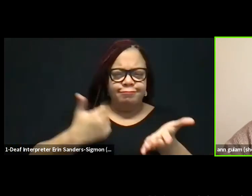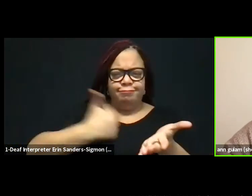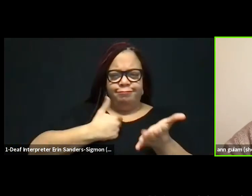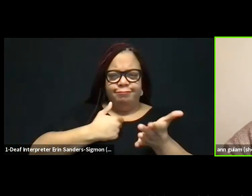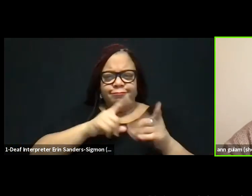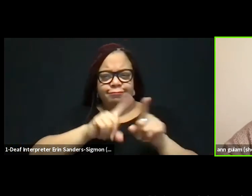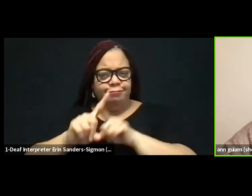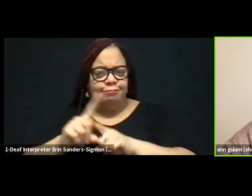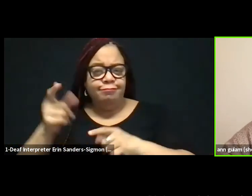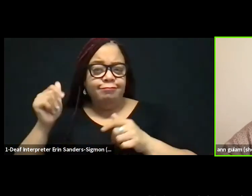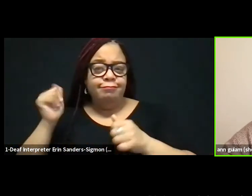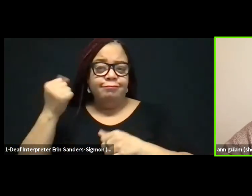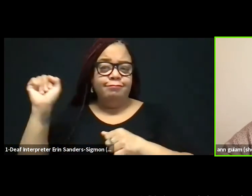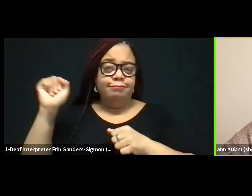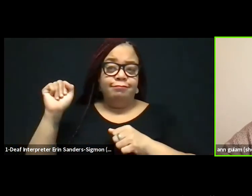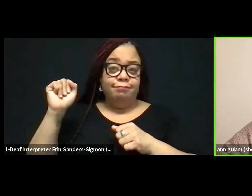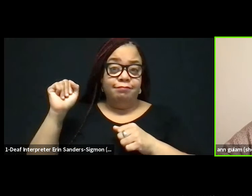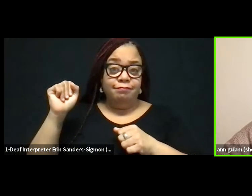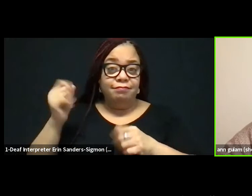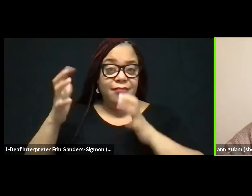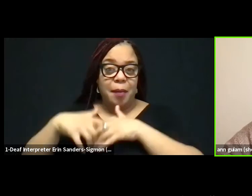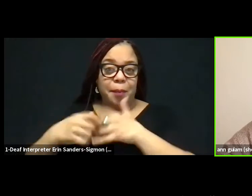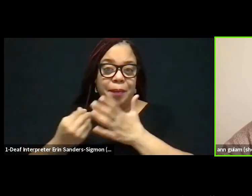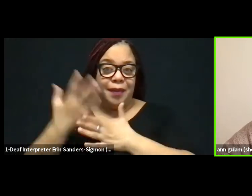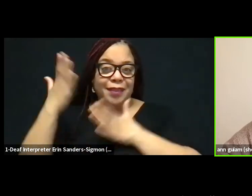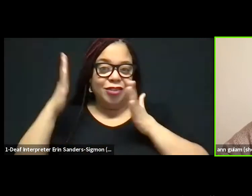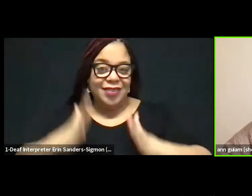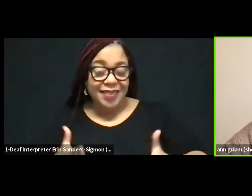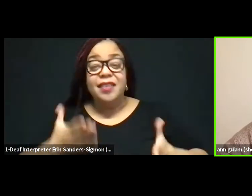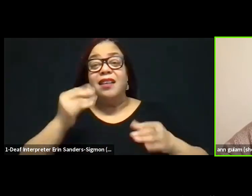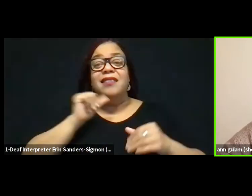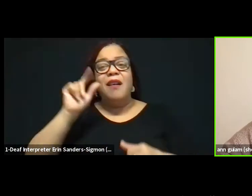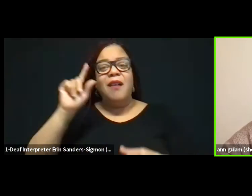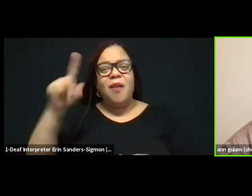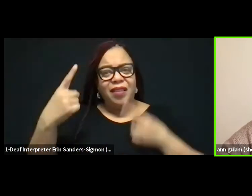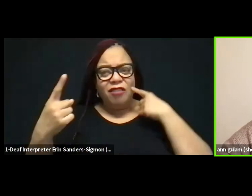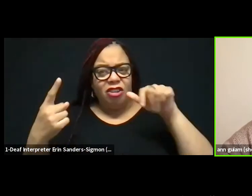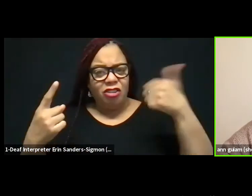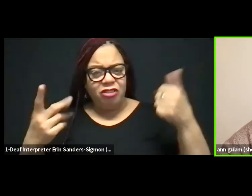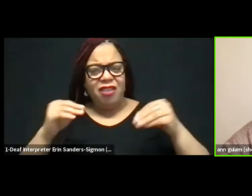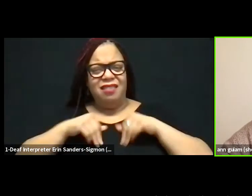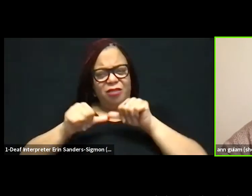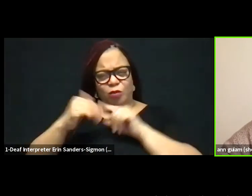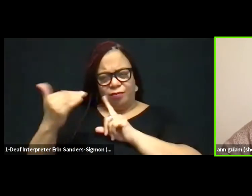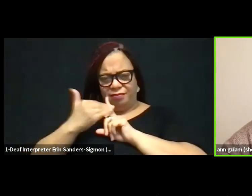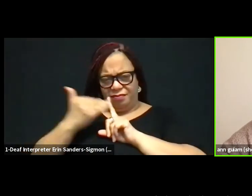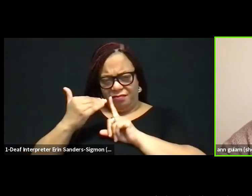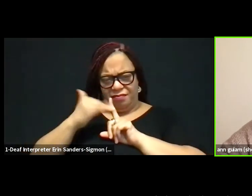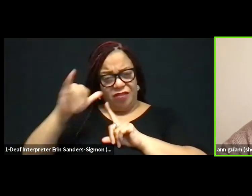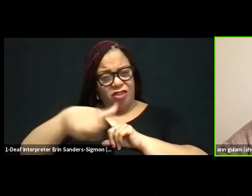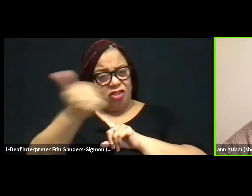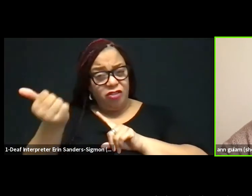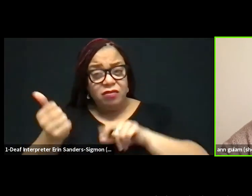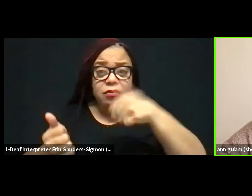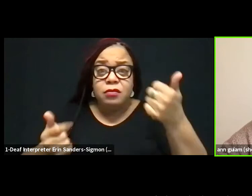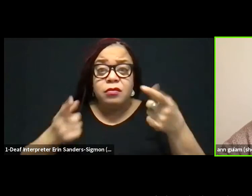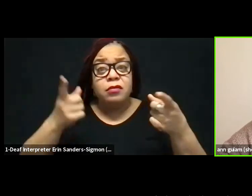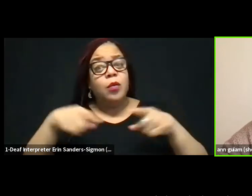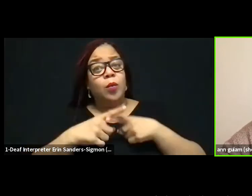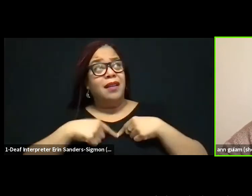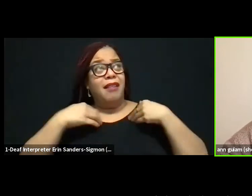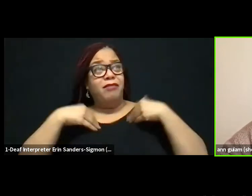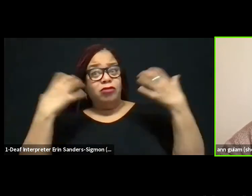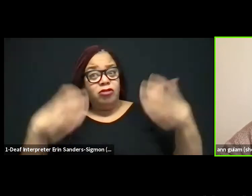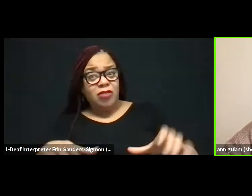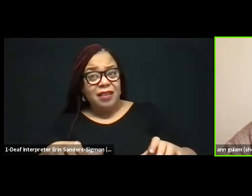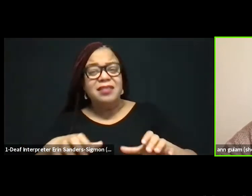others when I get a chance to, that in our daily lives, small aspects involve a system